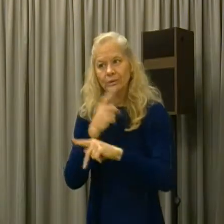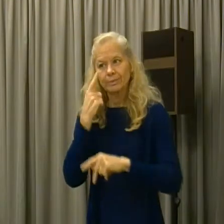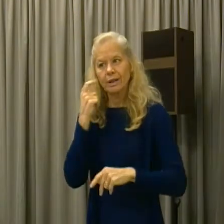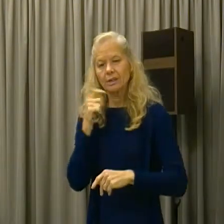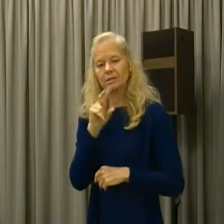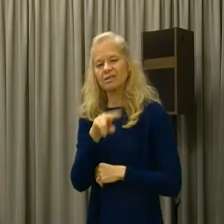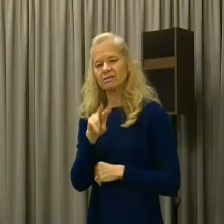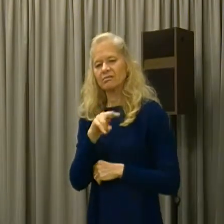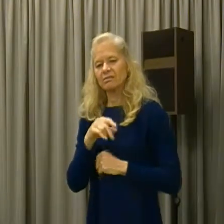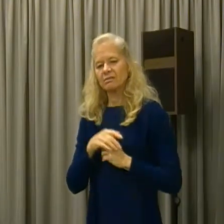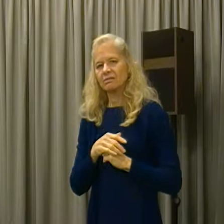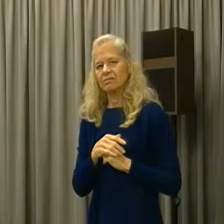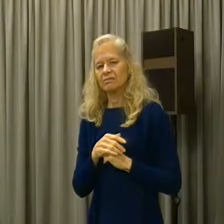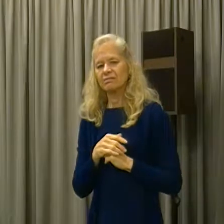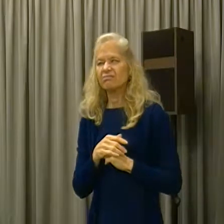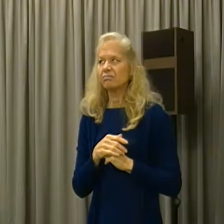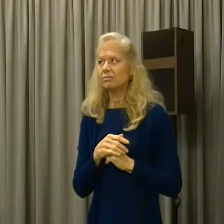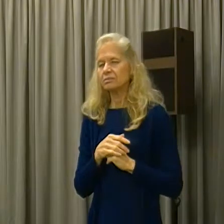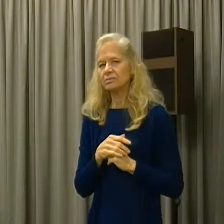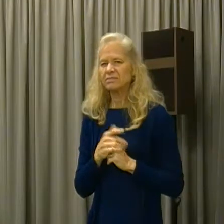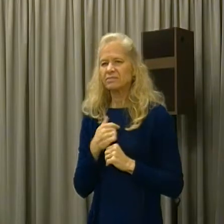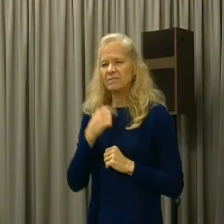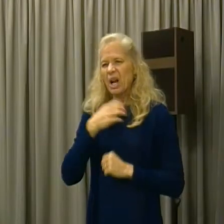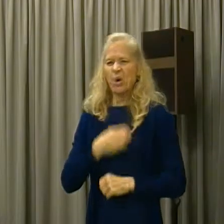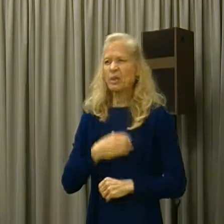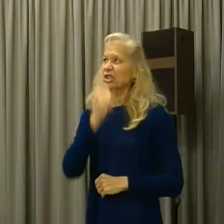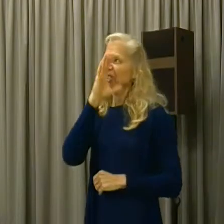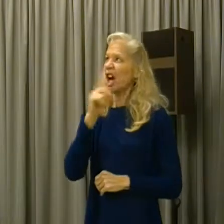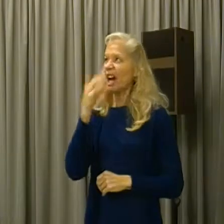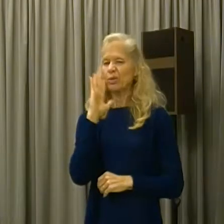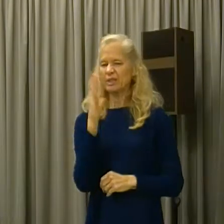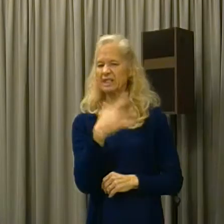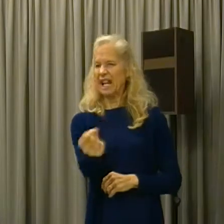they have that we wish we had. That's how bad that can get.